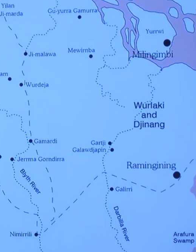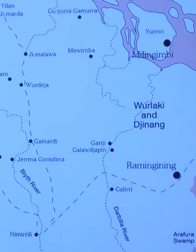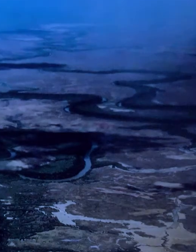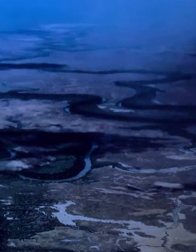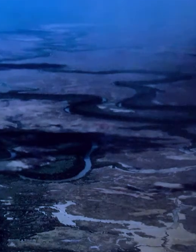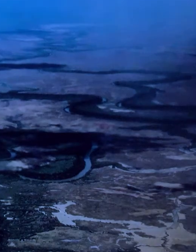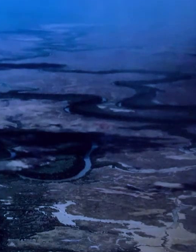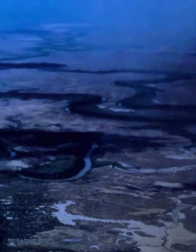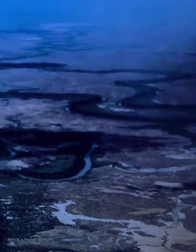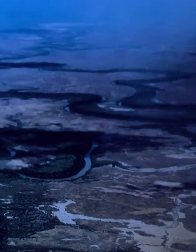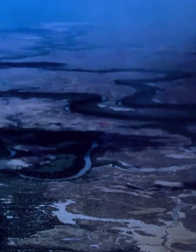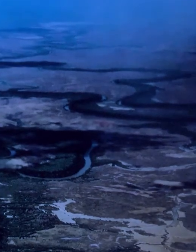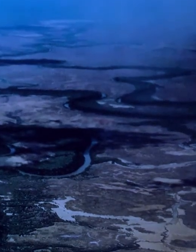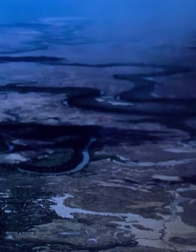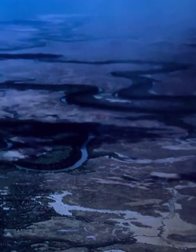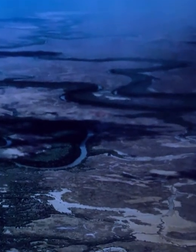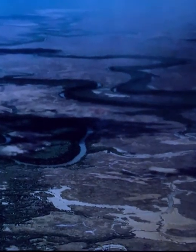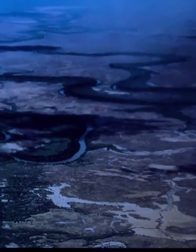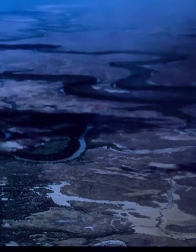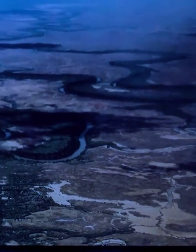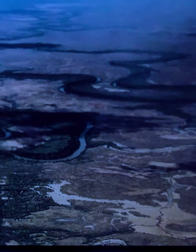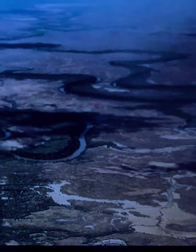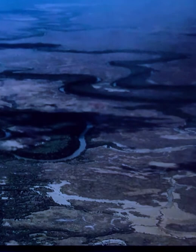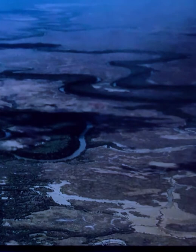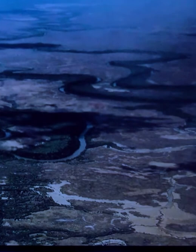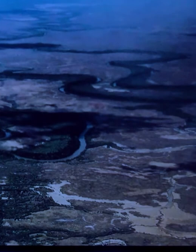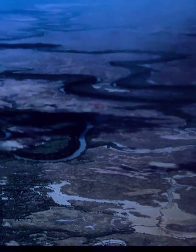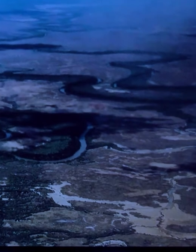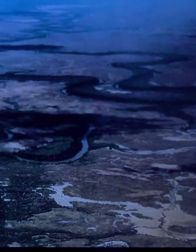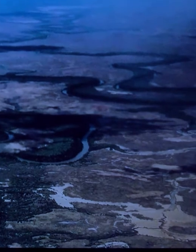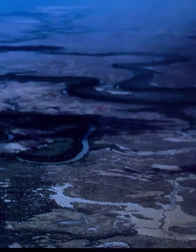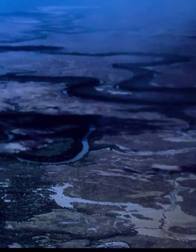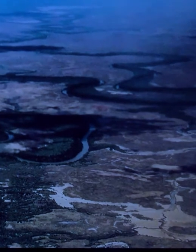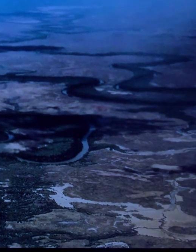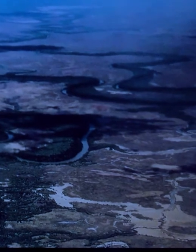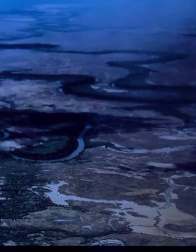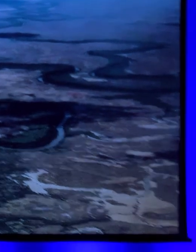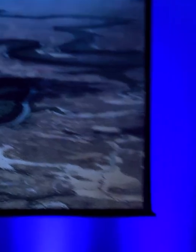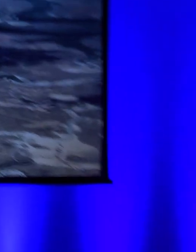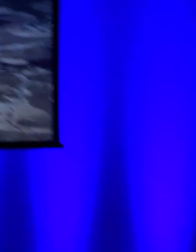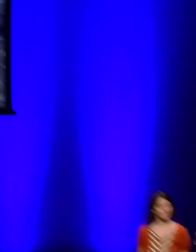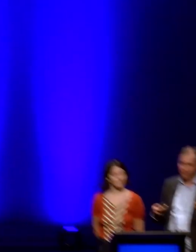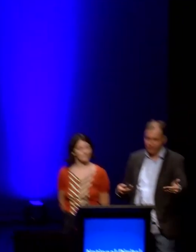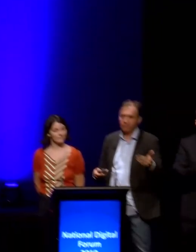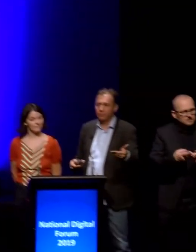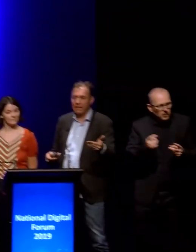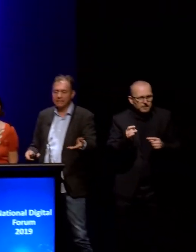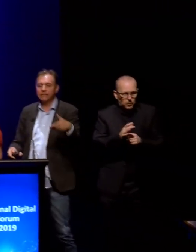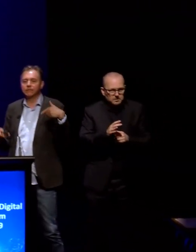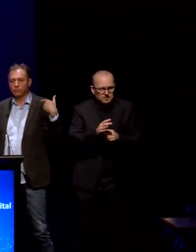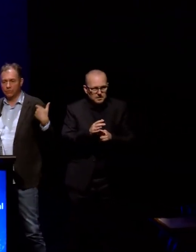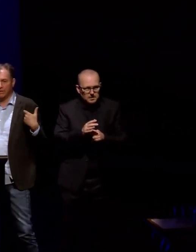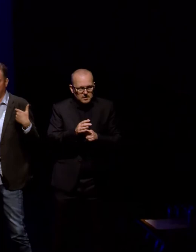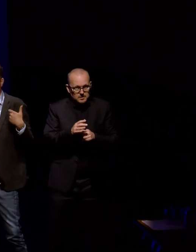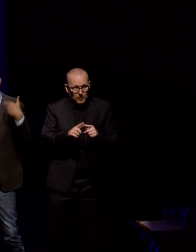artwork. But the places were also very important. So we had to design the entire things from the